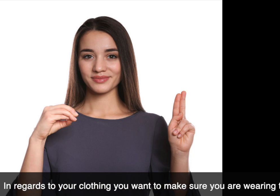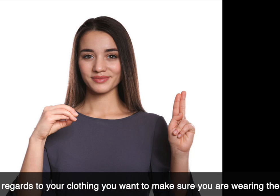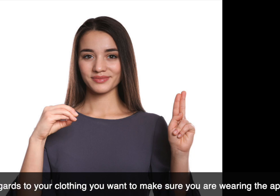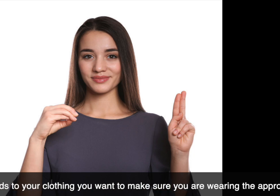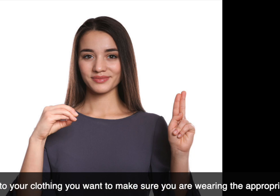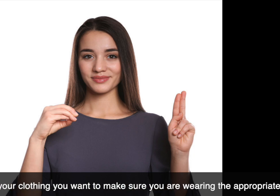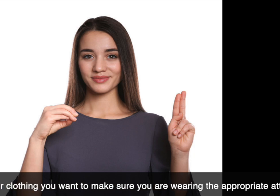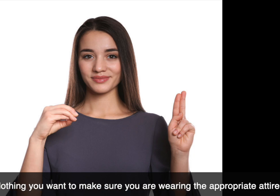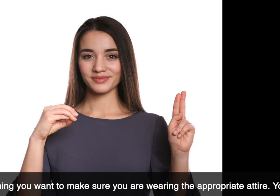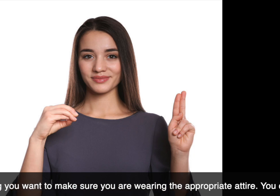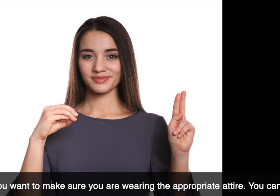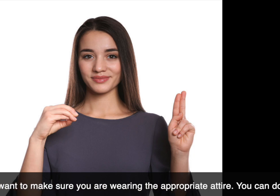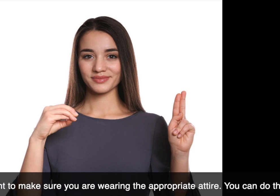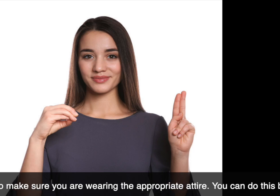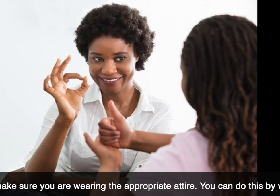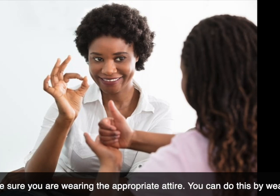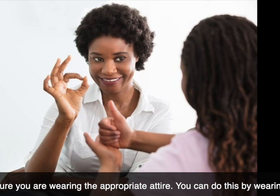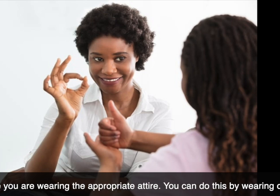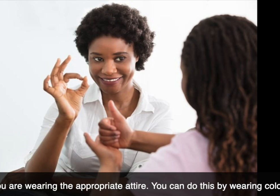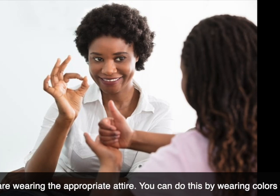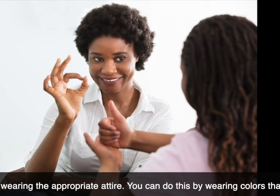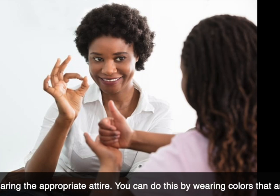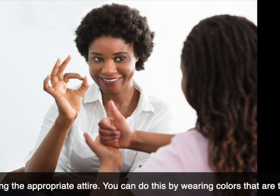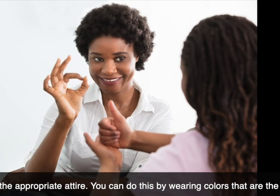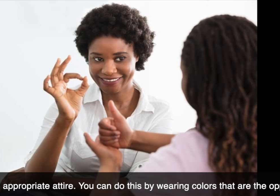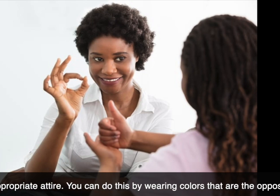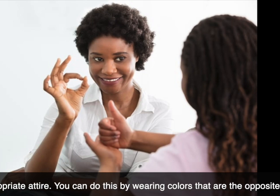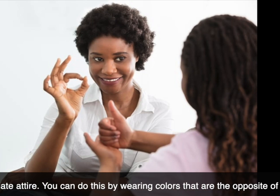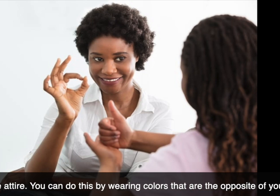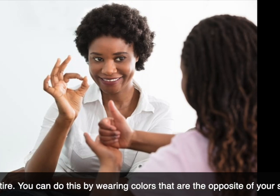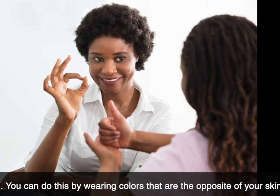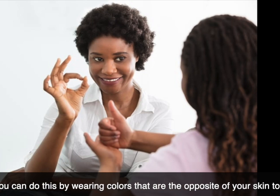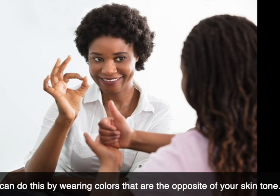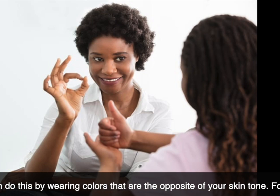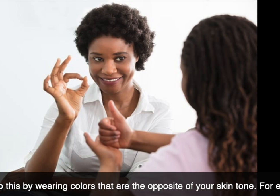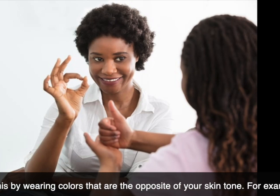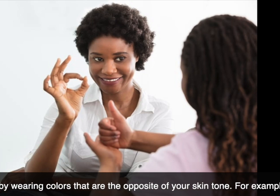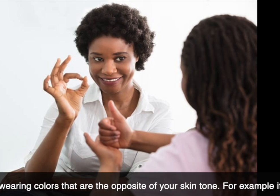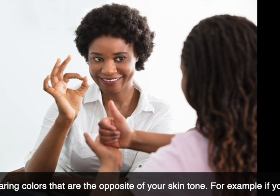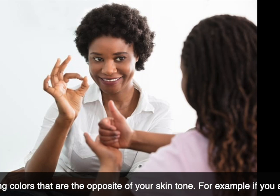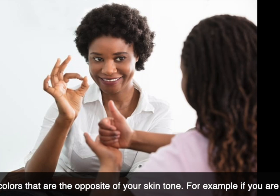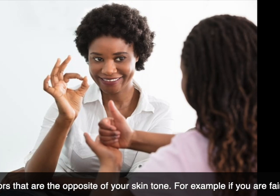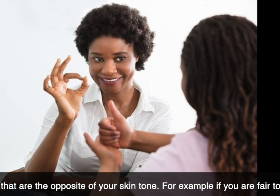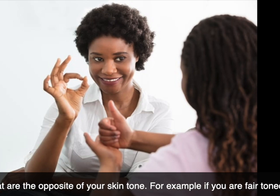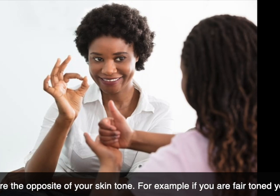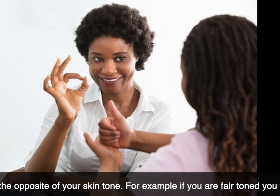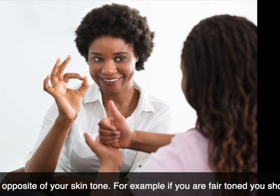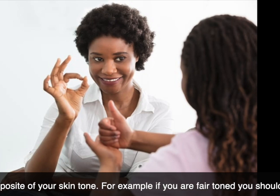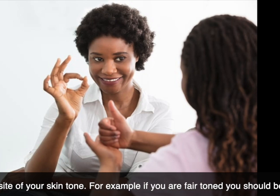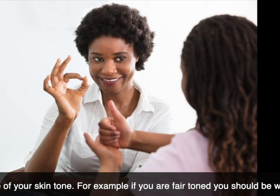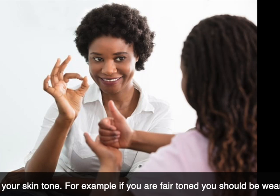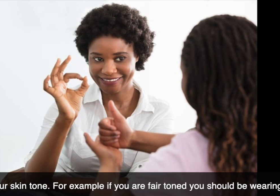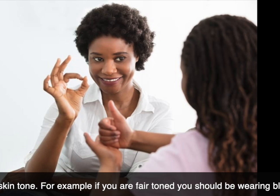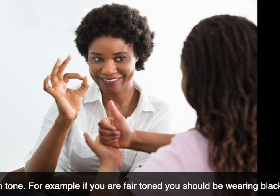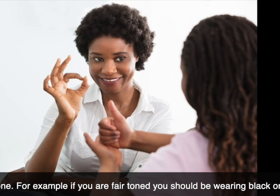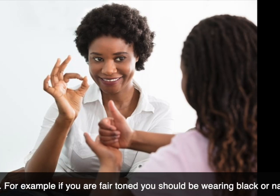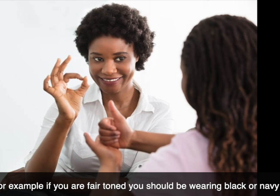do this by wearing colors that are the opposite of your skin tone. For example, if you are fair-toned, you should be wearing black or